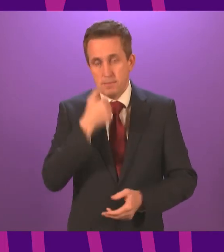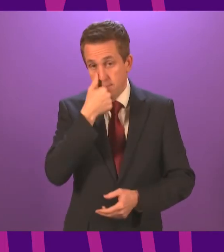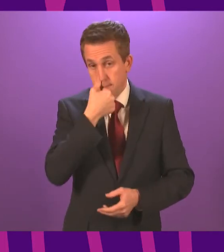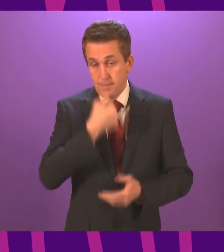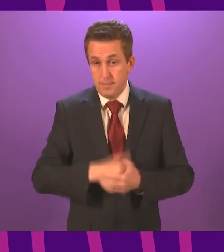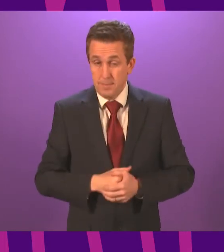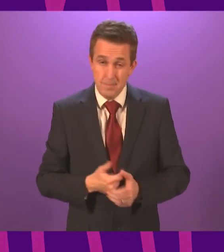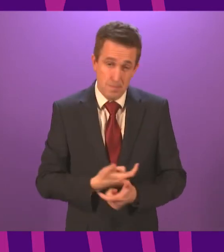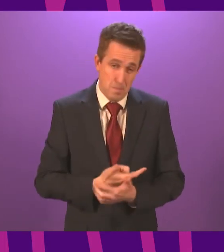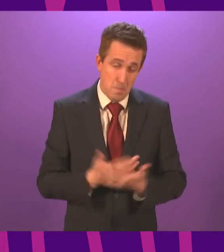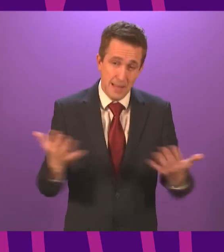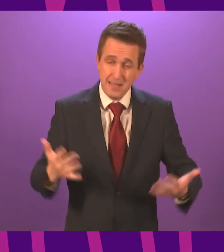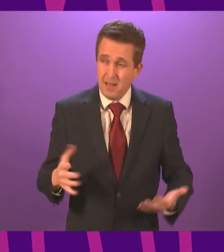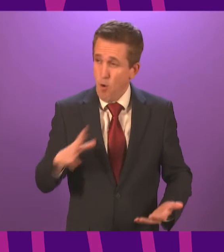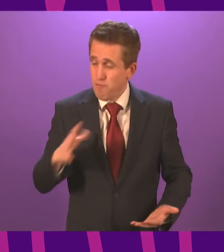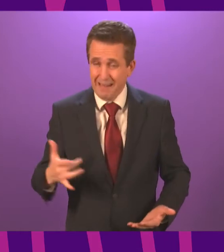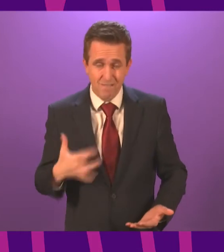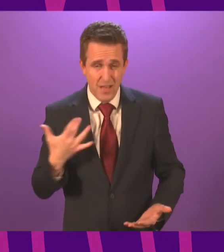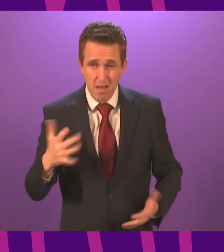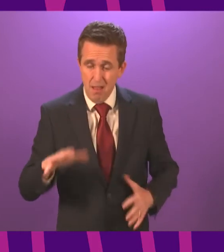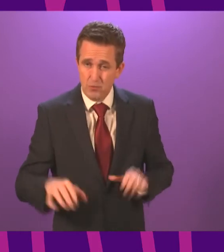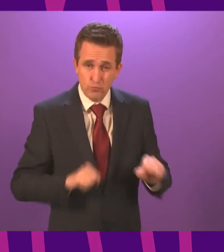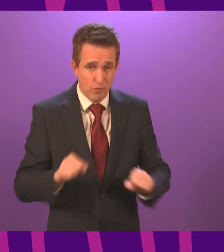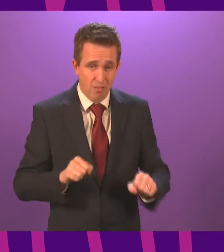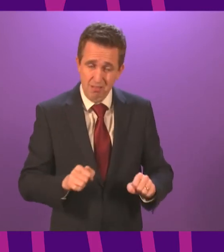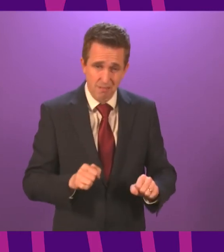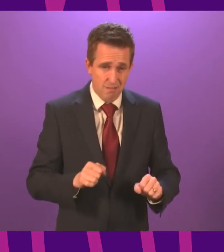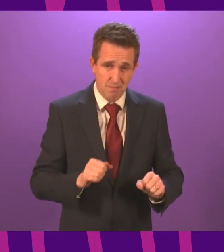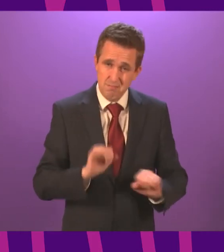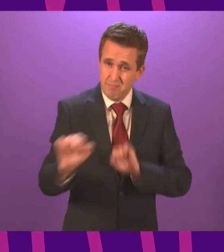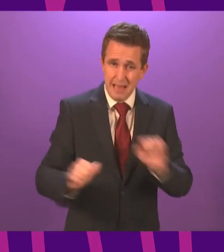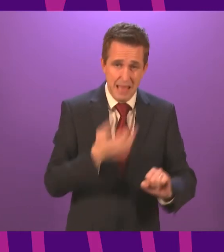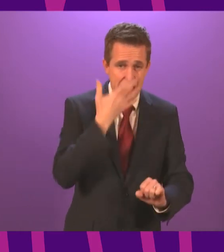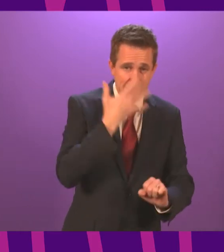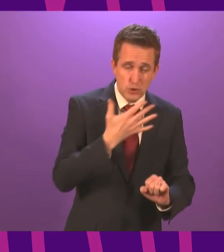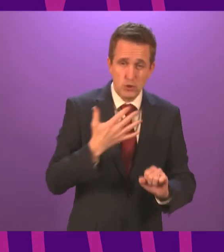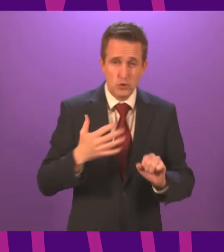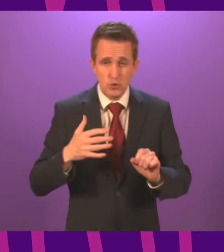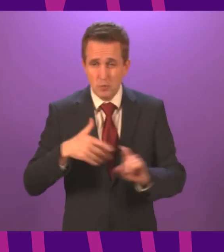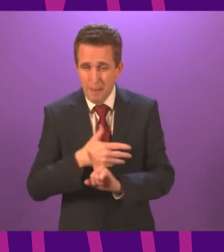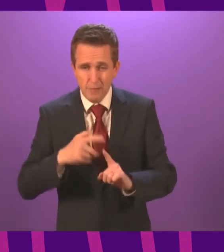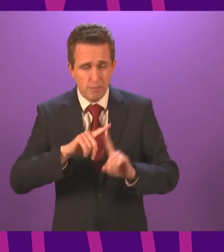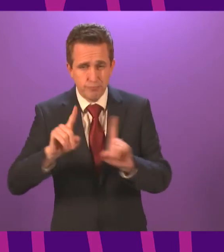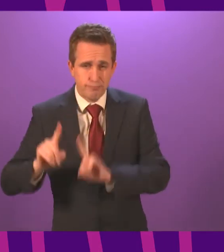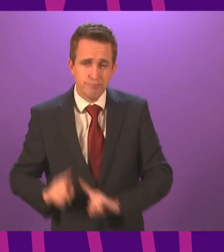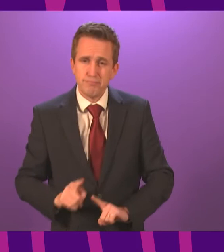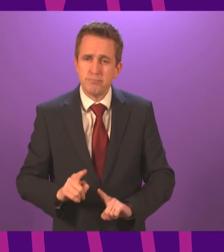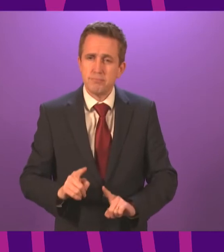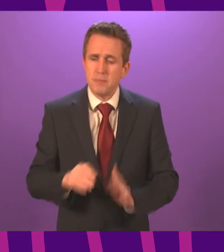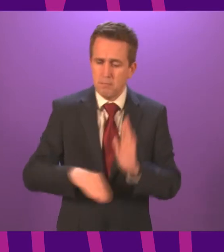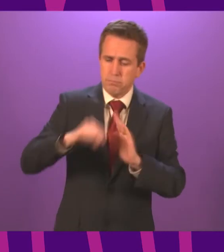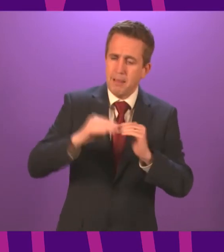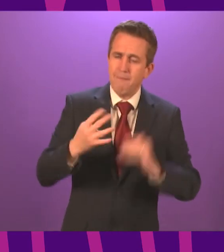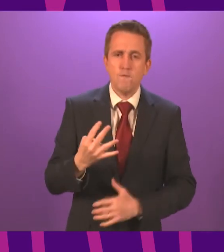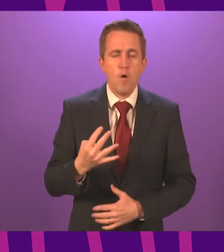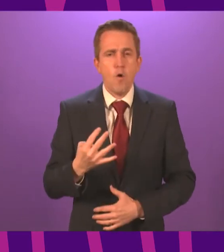difficult already, no matter what your age or personal circumstances, Level 4 restrictions will seem like yet another impossible hurdle to